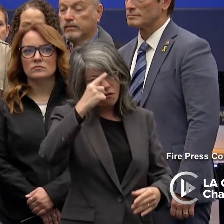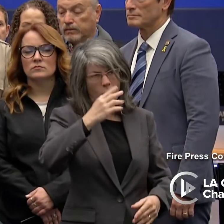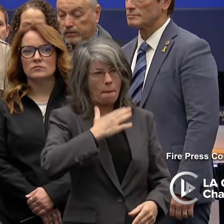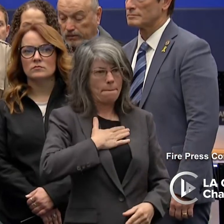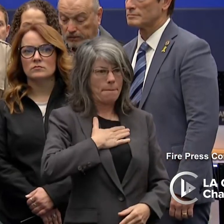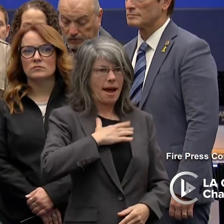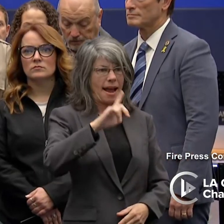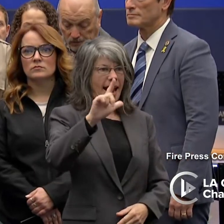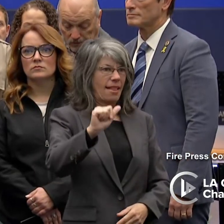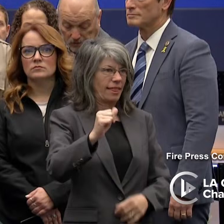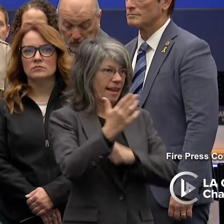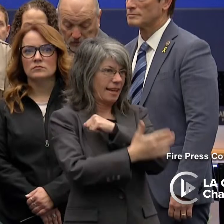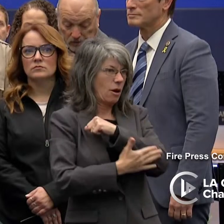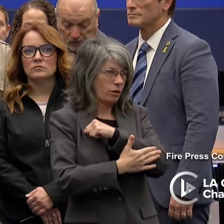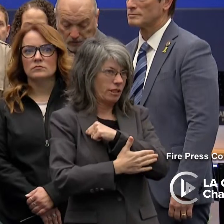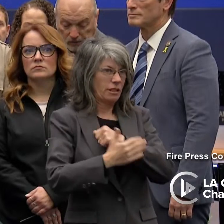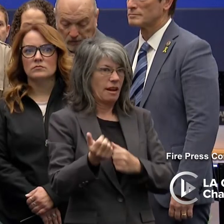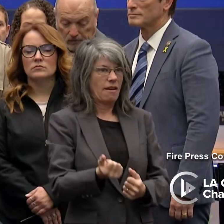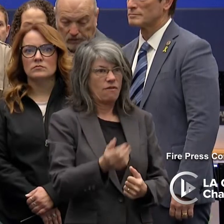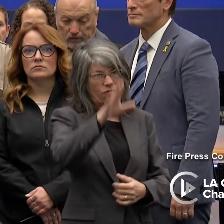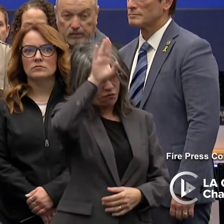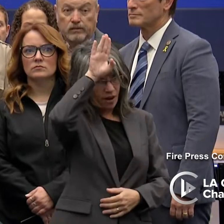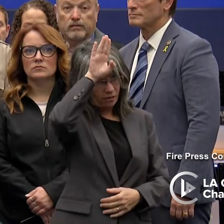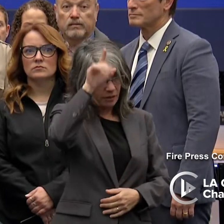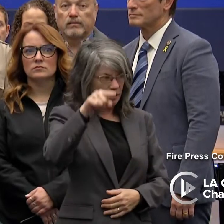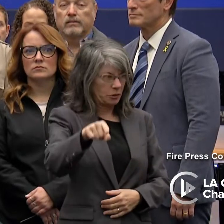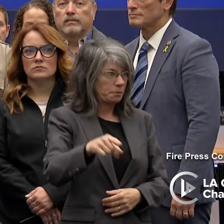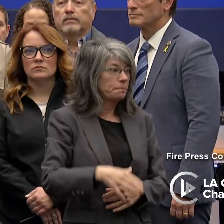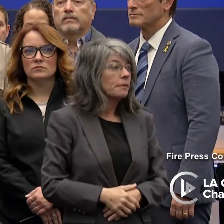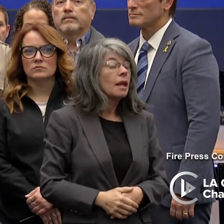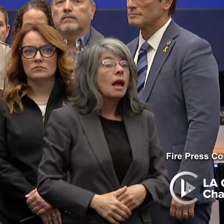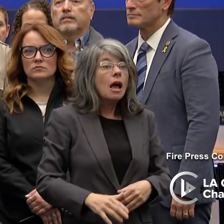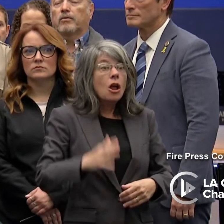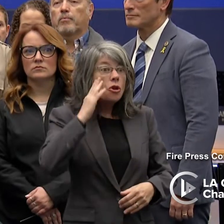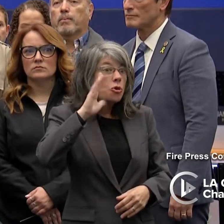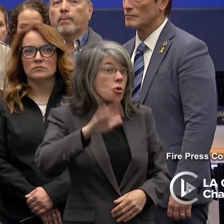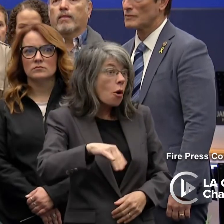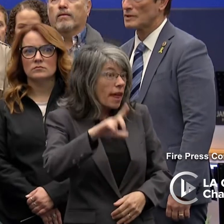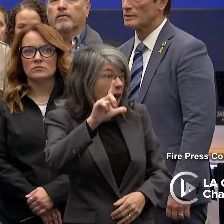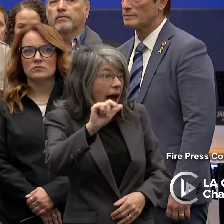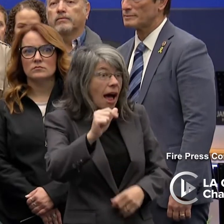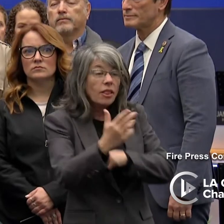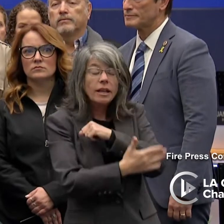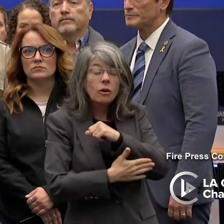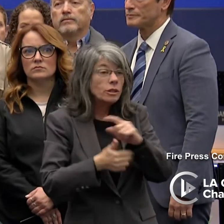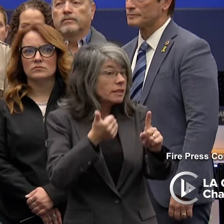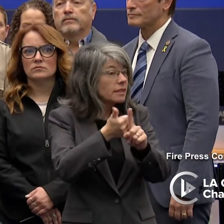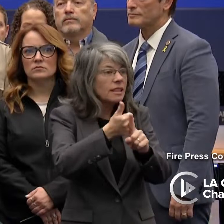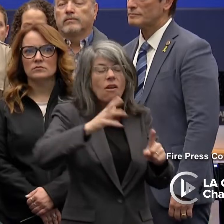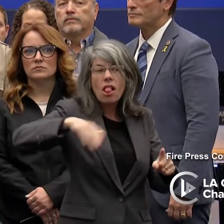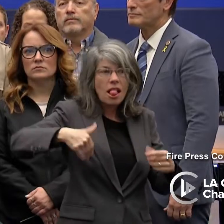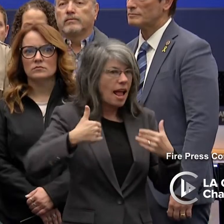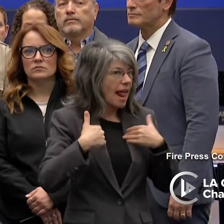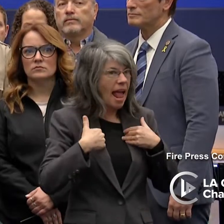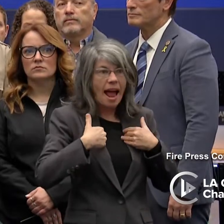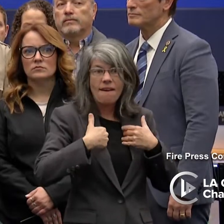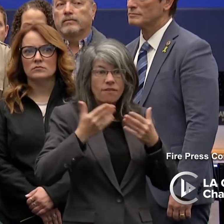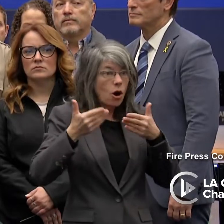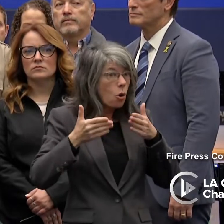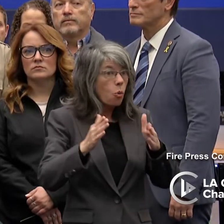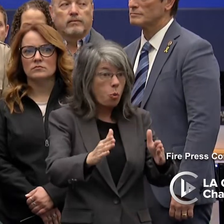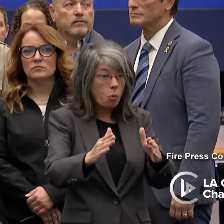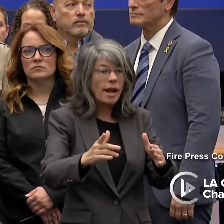County firefighters. Please be advised that the LA County Fire Department does not yet have a